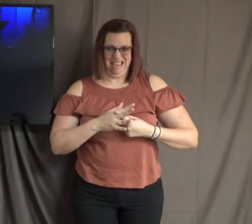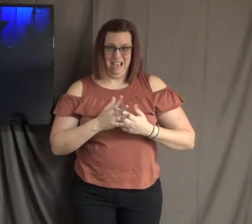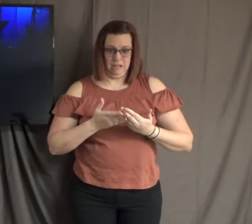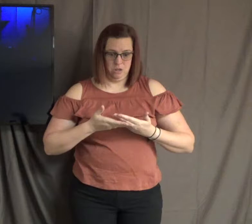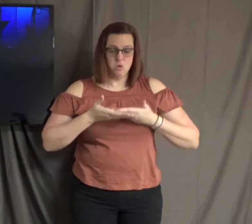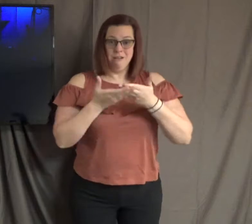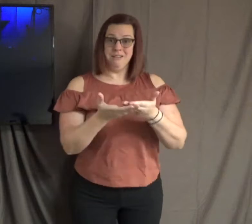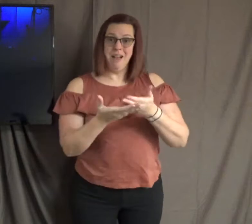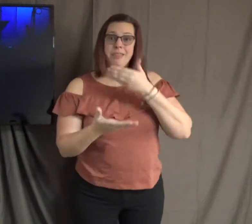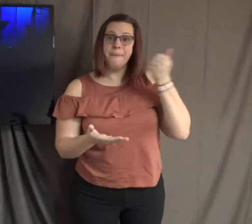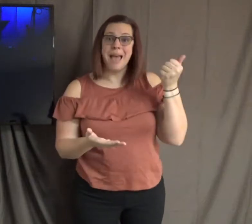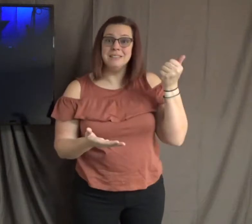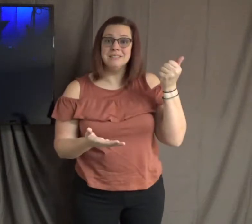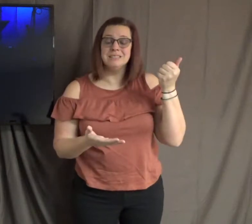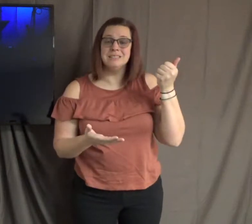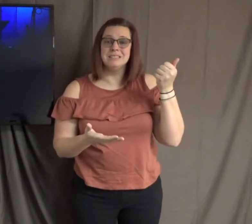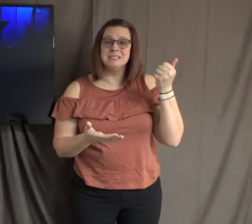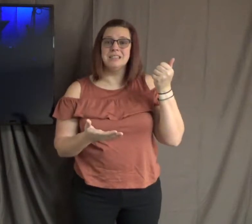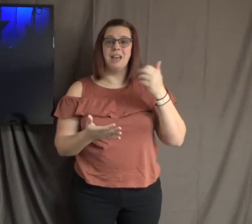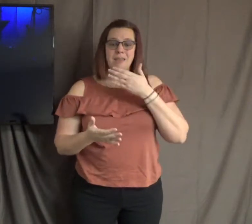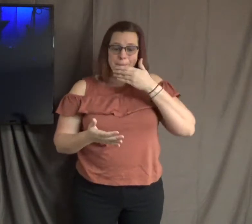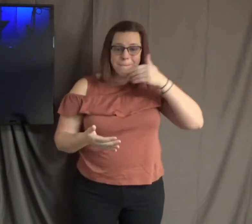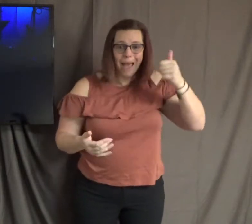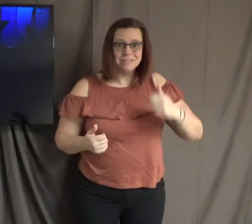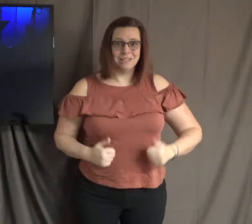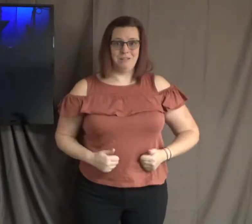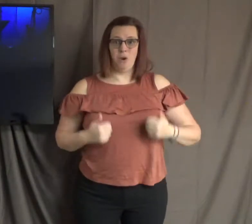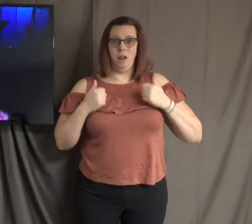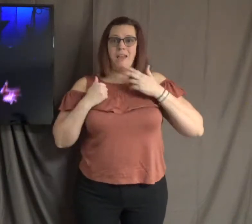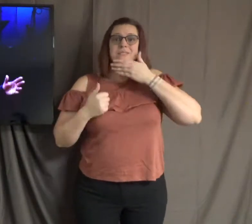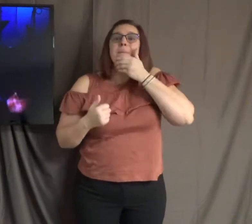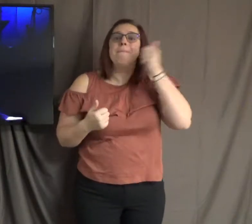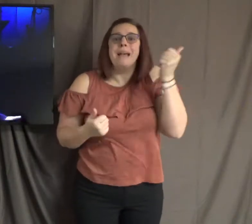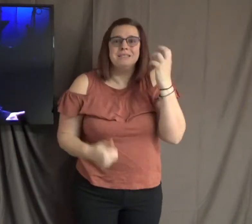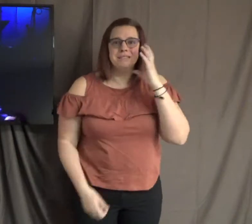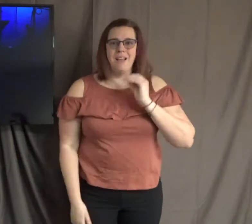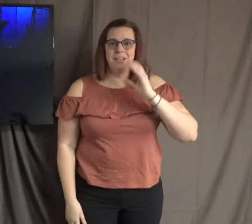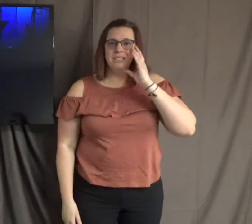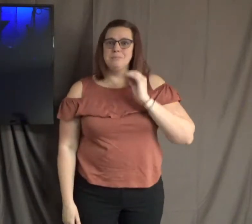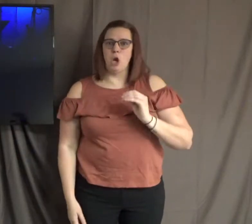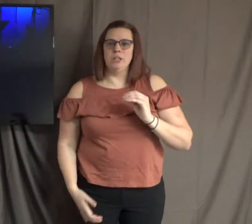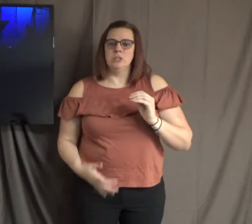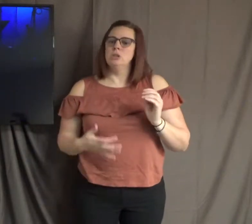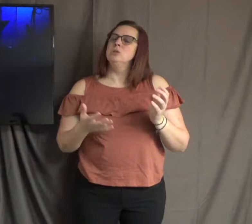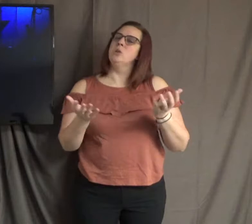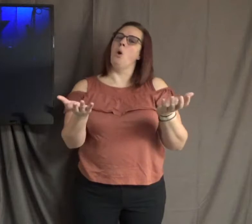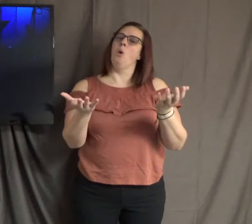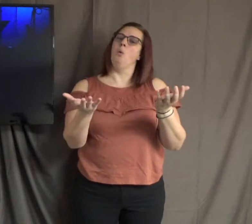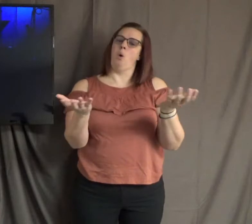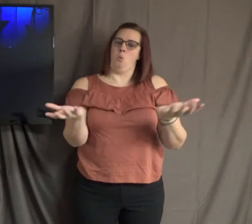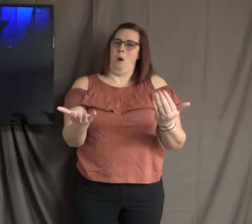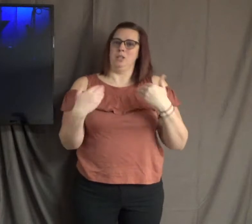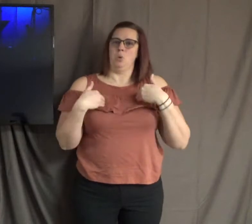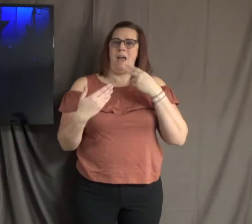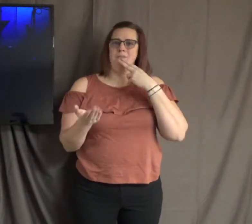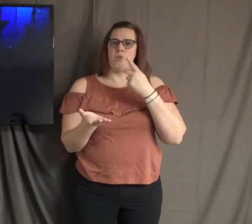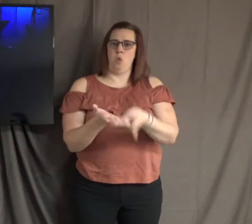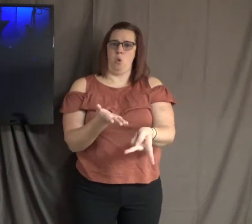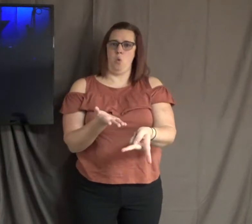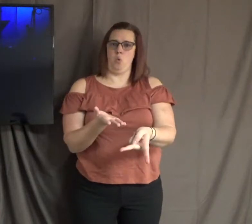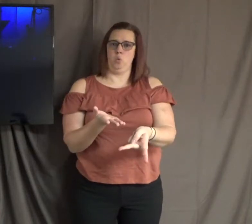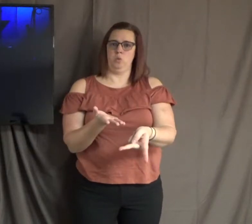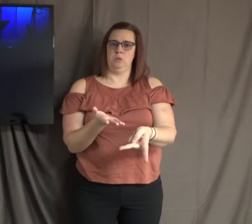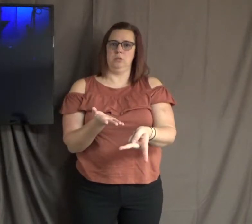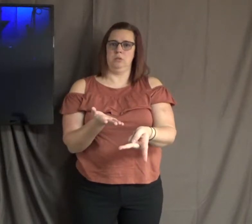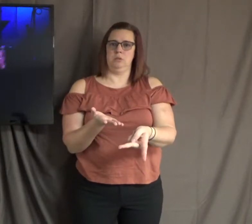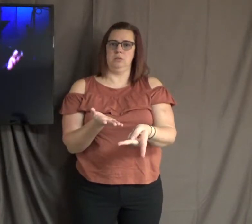life, the best in your experience. What do you have to lose but to apply the best of